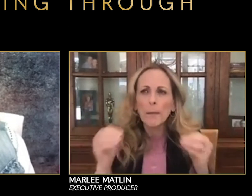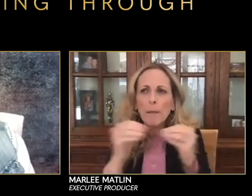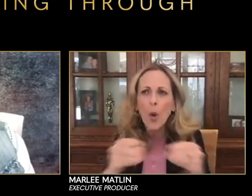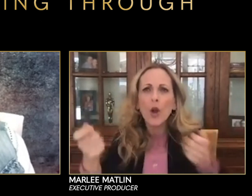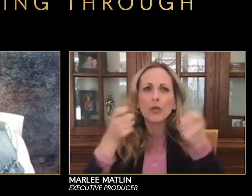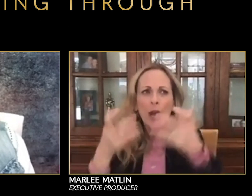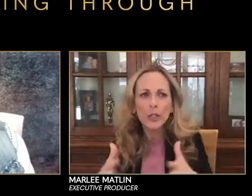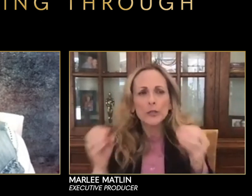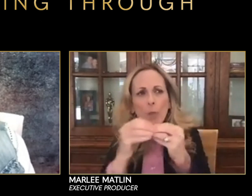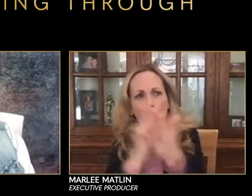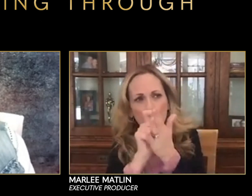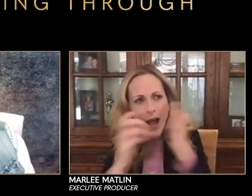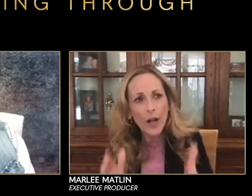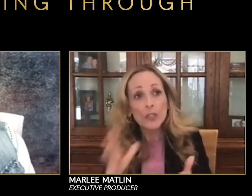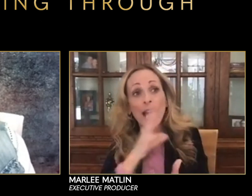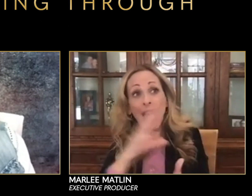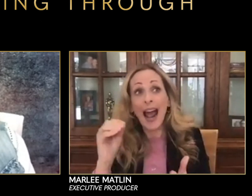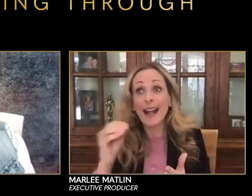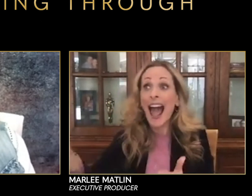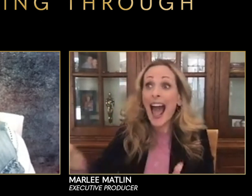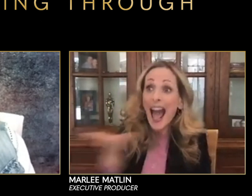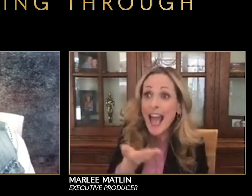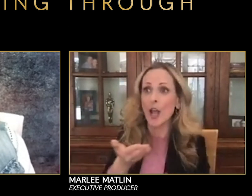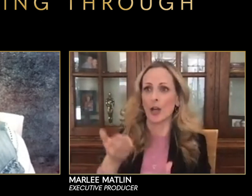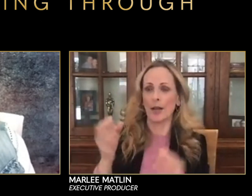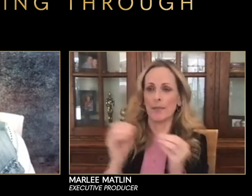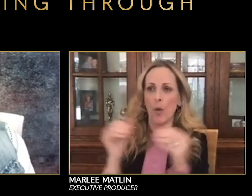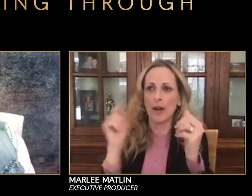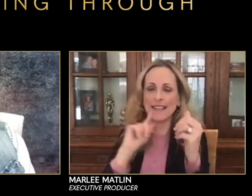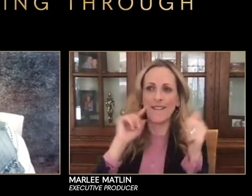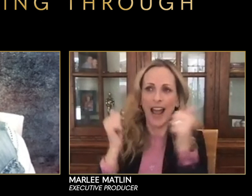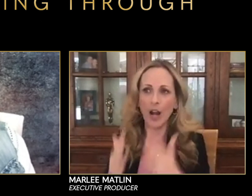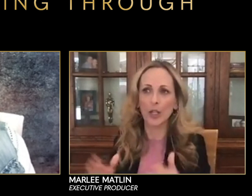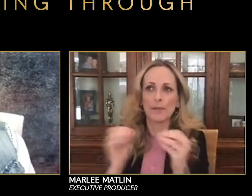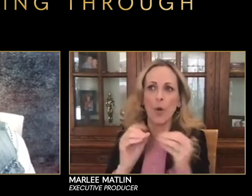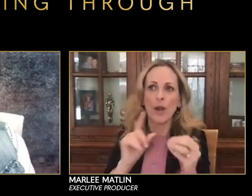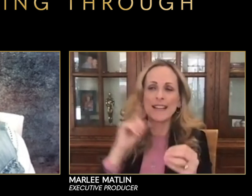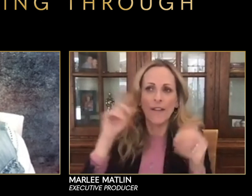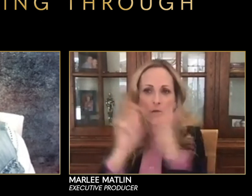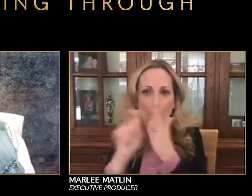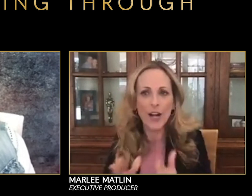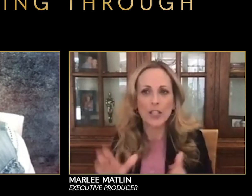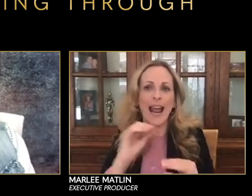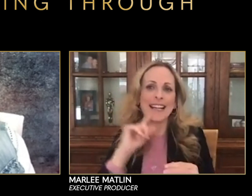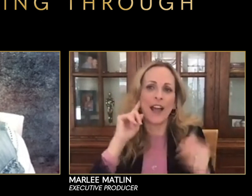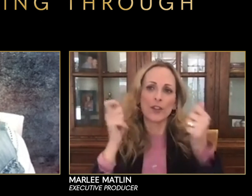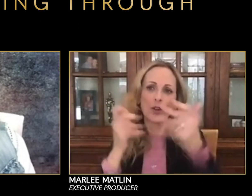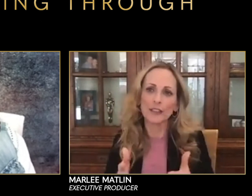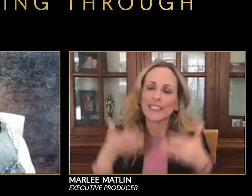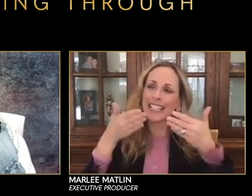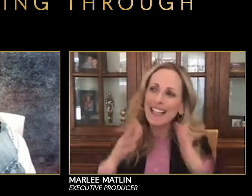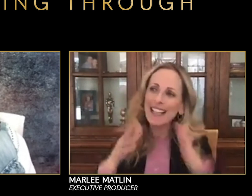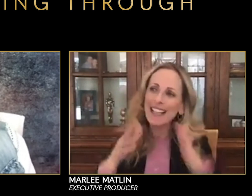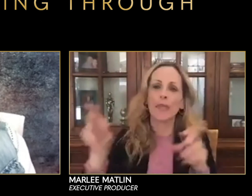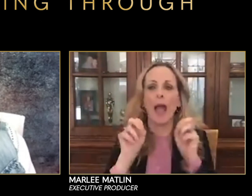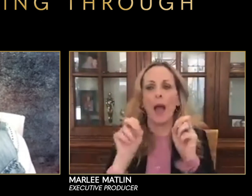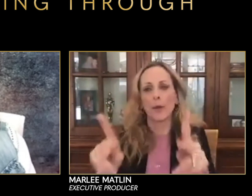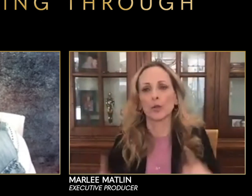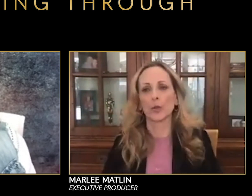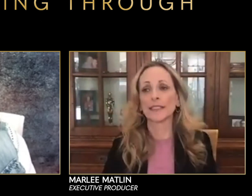are opening even more directors, more writers, even in terms of casting, more deaf